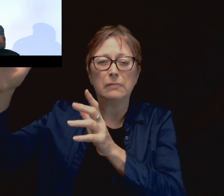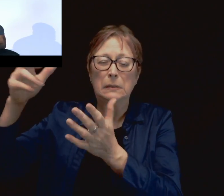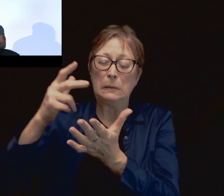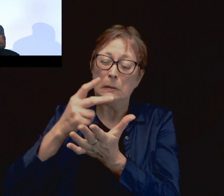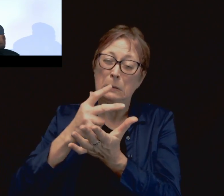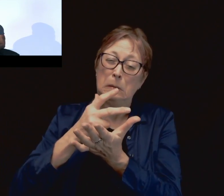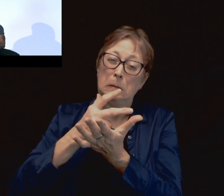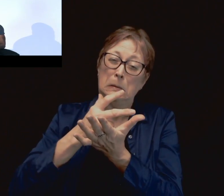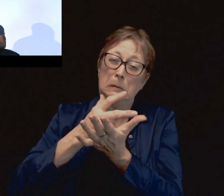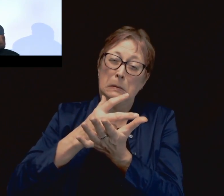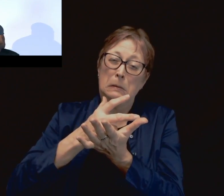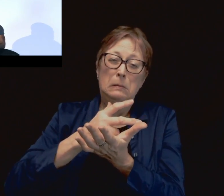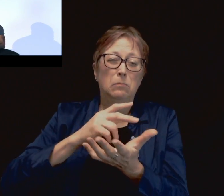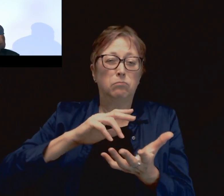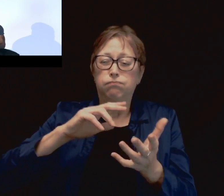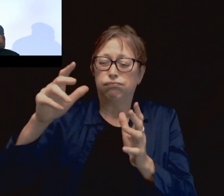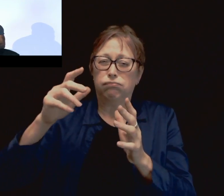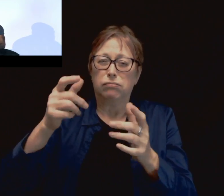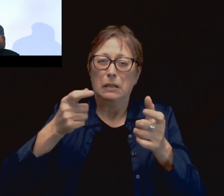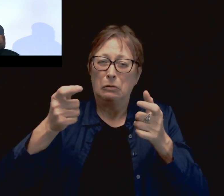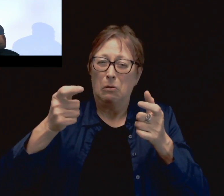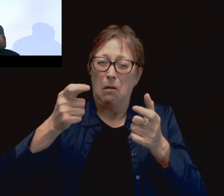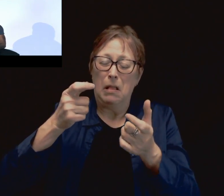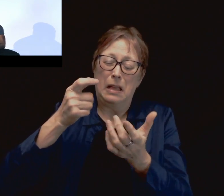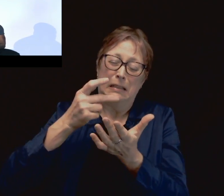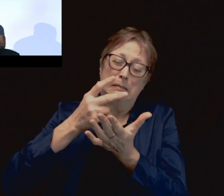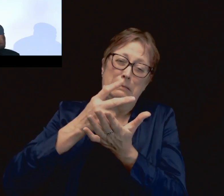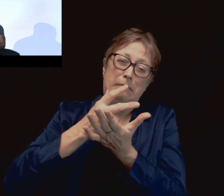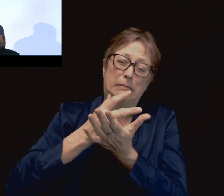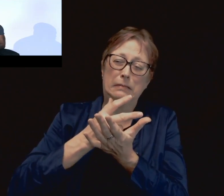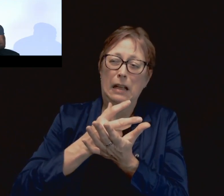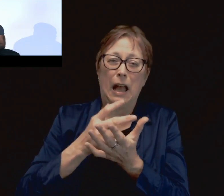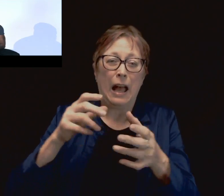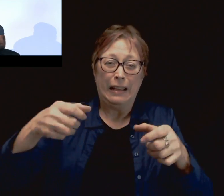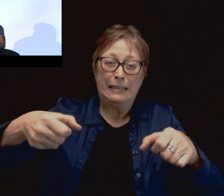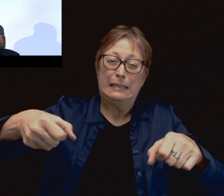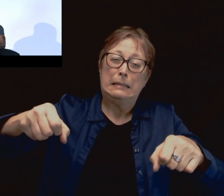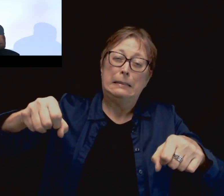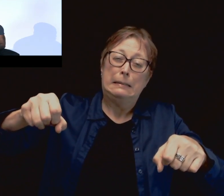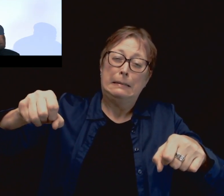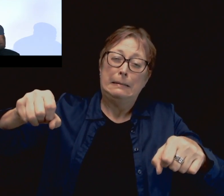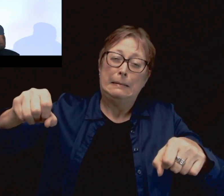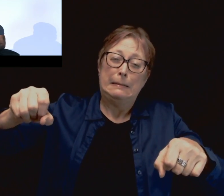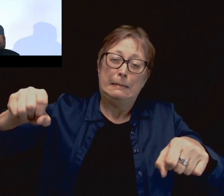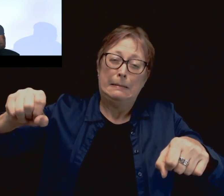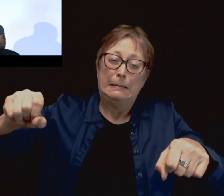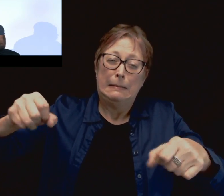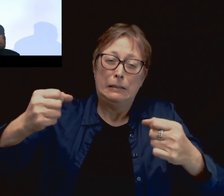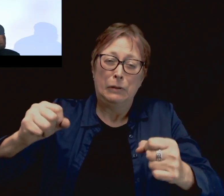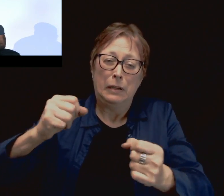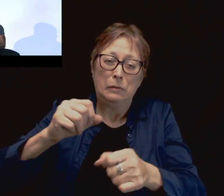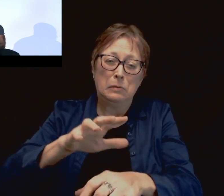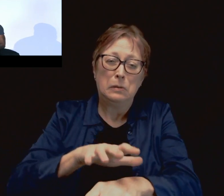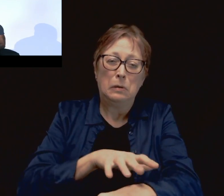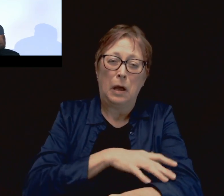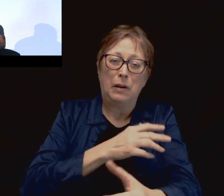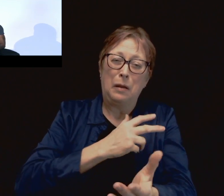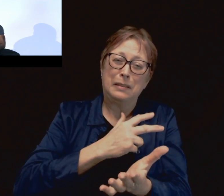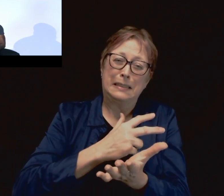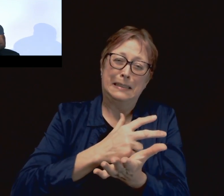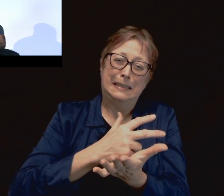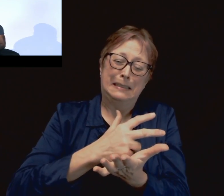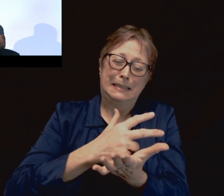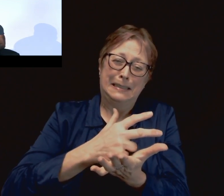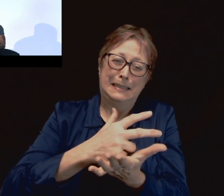Tires kind of shook and handlebars kind of tank slapped, you know. And when I grabbed and regained control of the bike and slowed down, I was